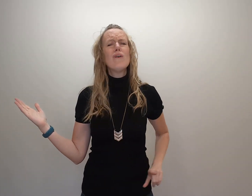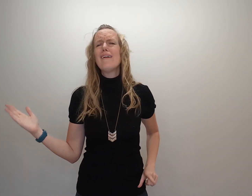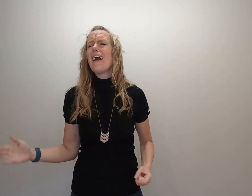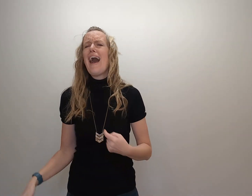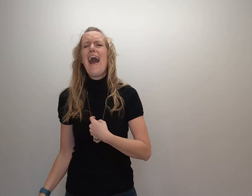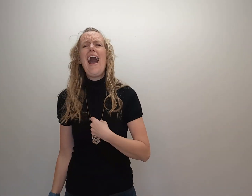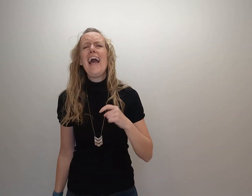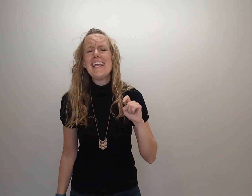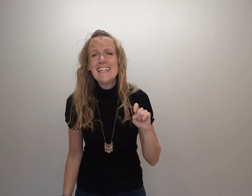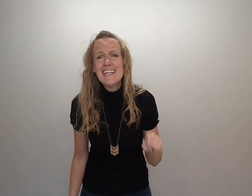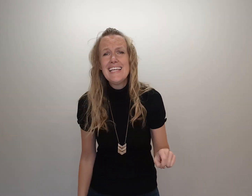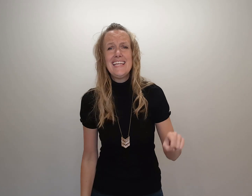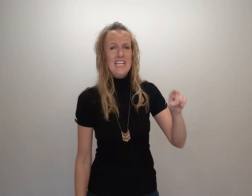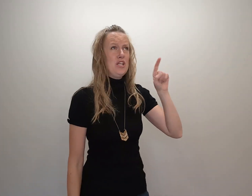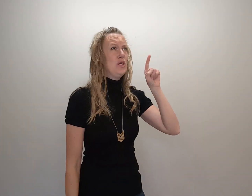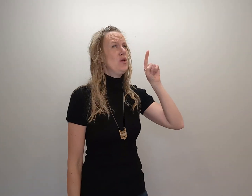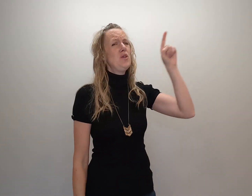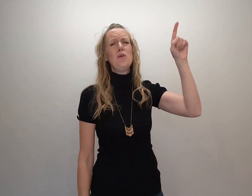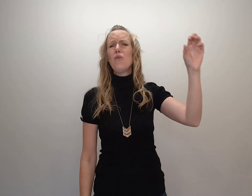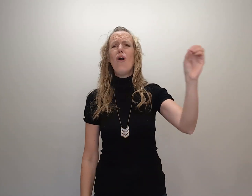Lord, I need you.